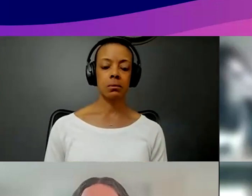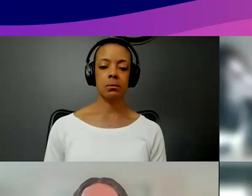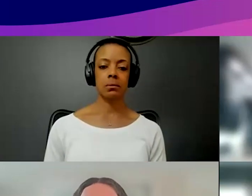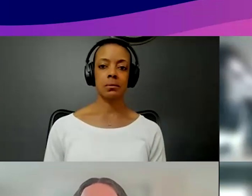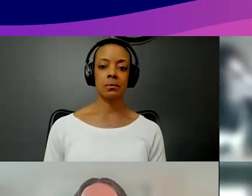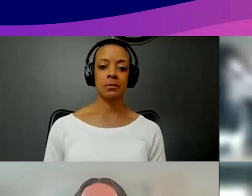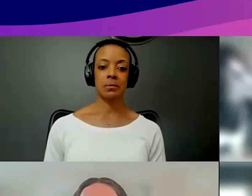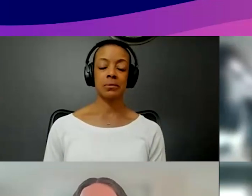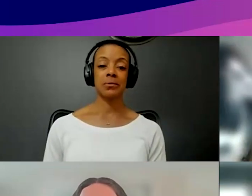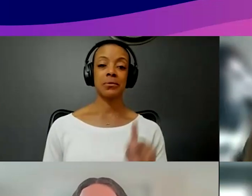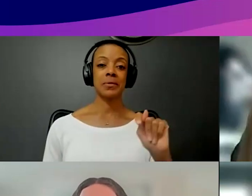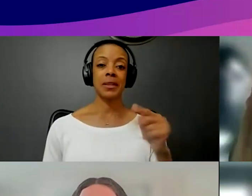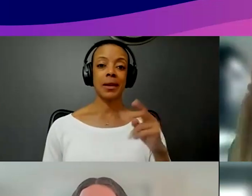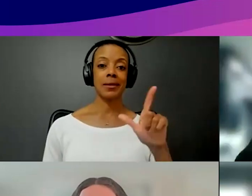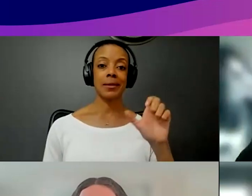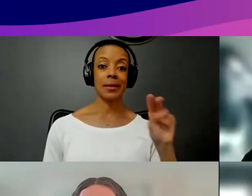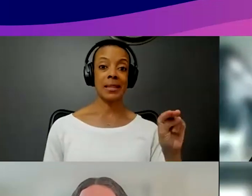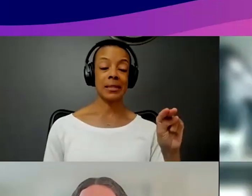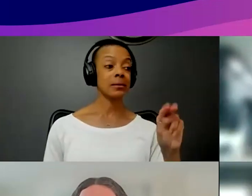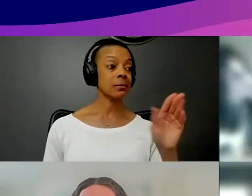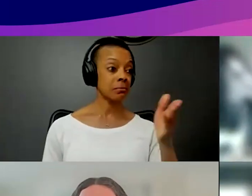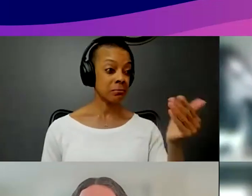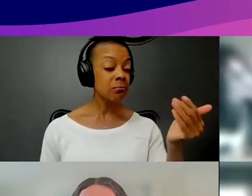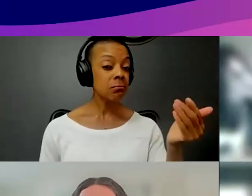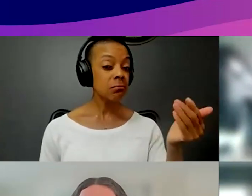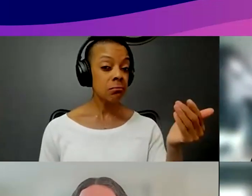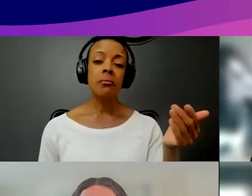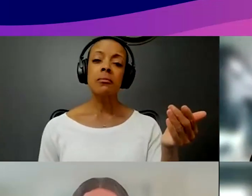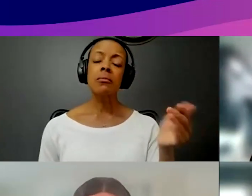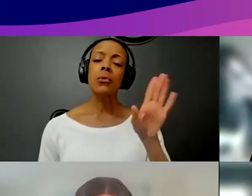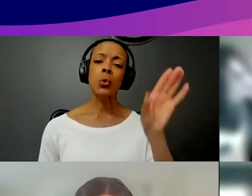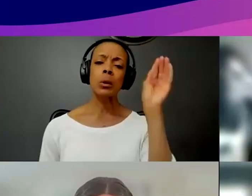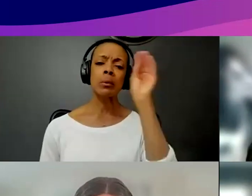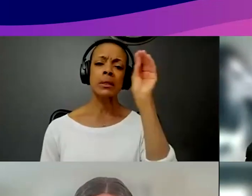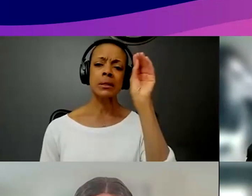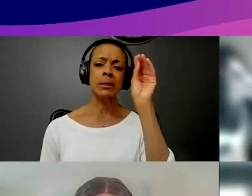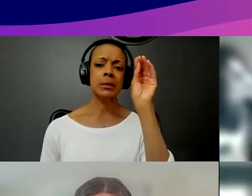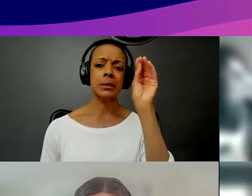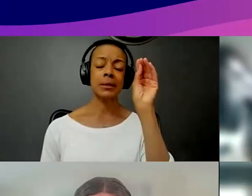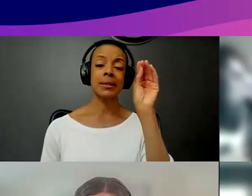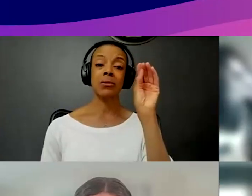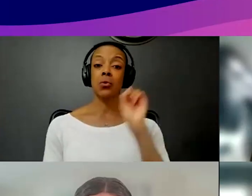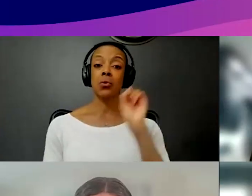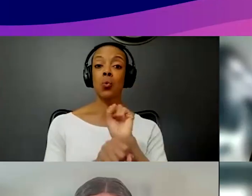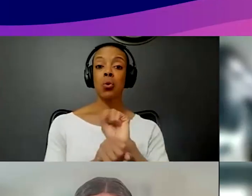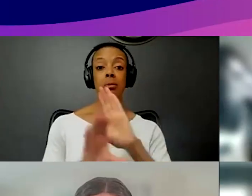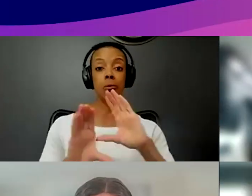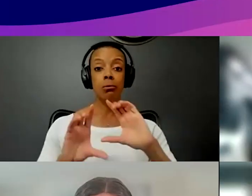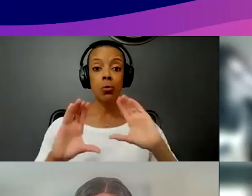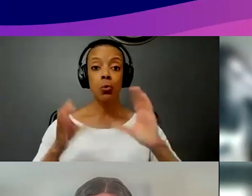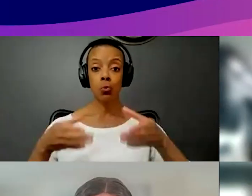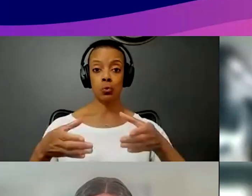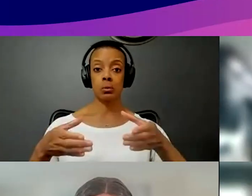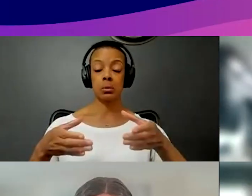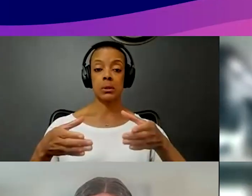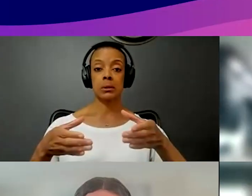you. Do you, just any sense in terms of, in when working in groups of some of those, any